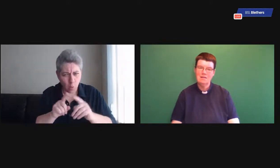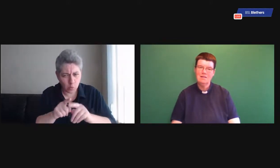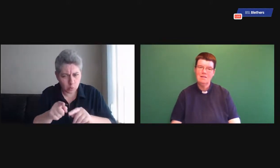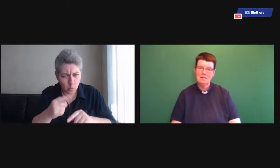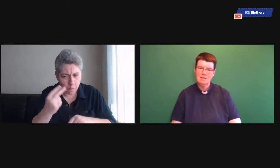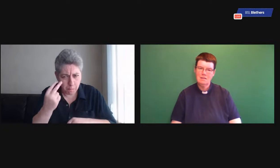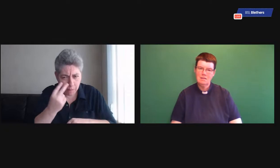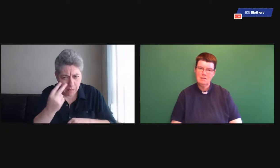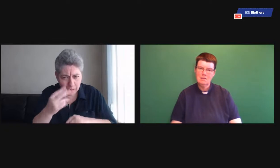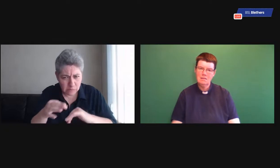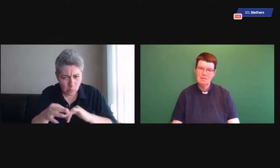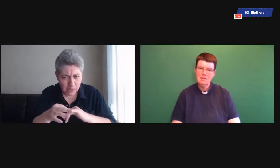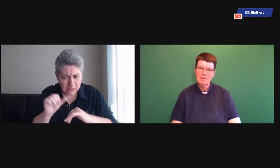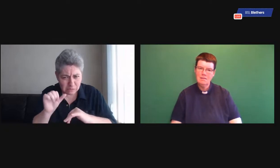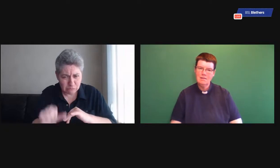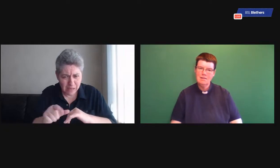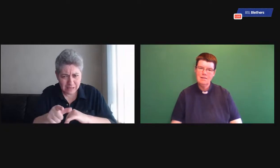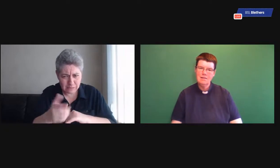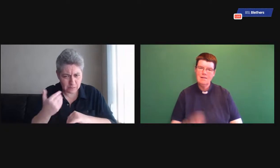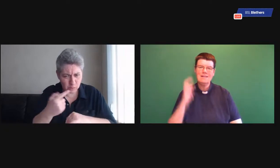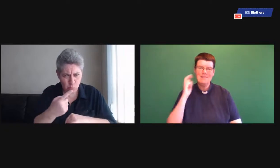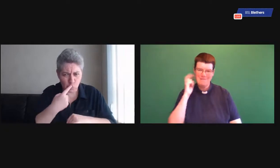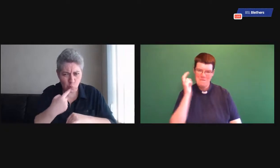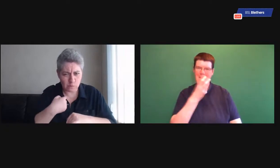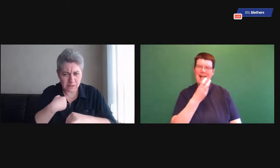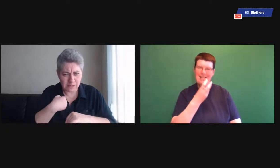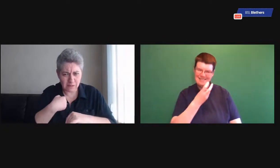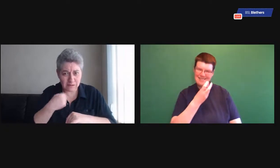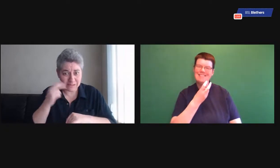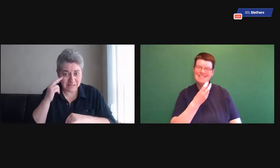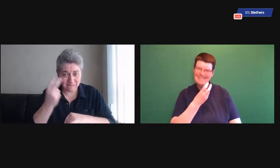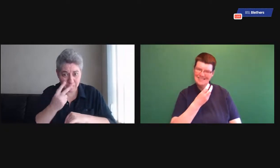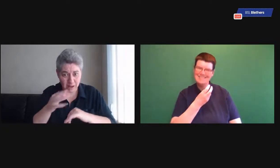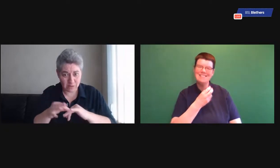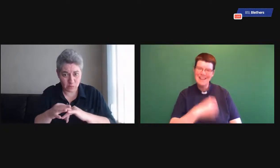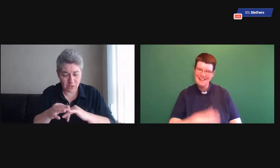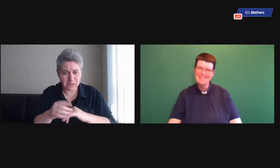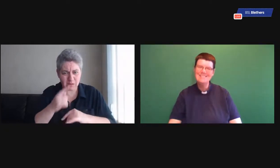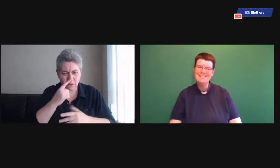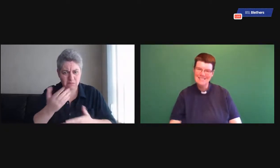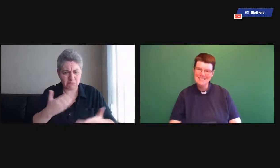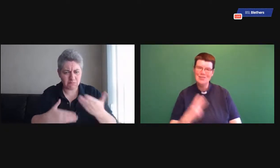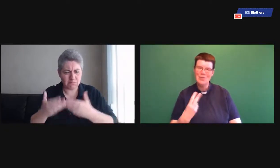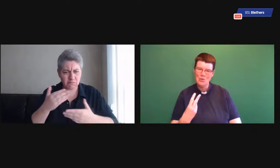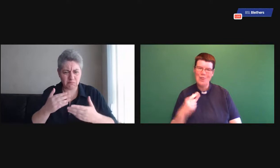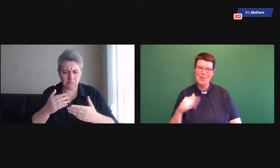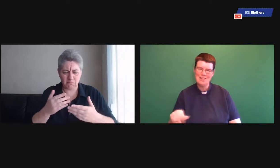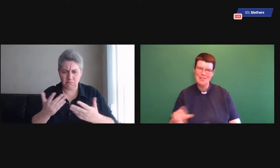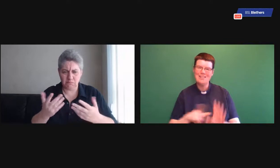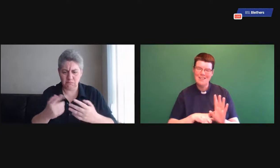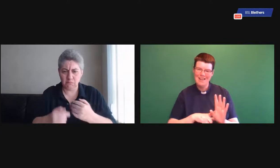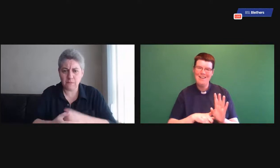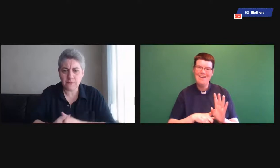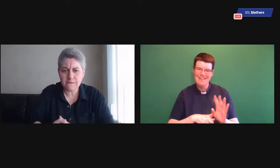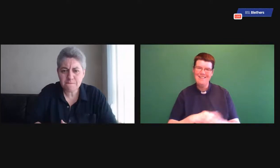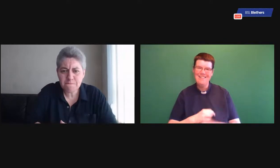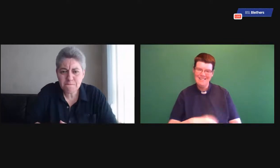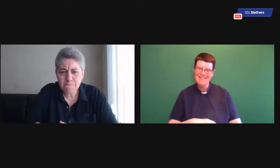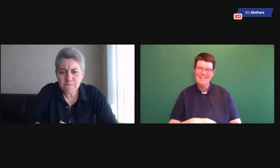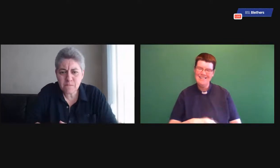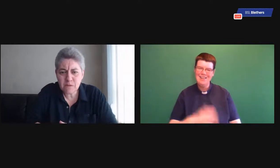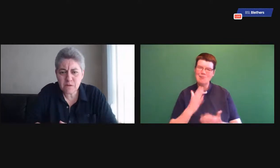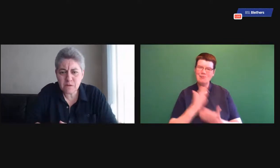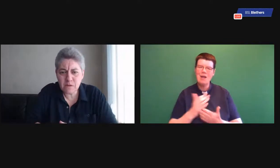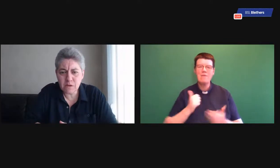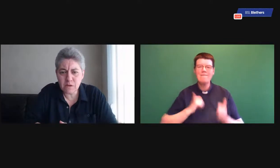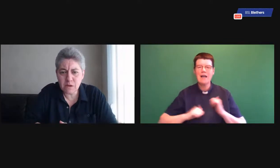the weddings you do, is it deaf weddings only, hearing weddings, and I believe you do deaf blind weddings too?